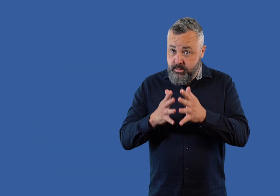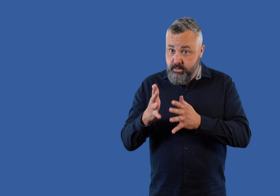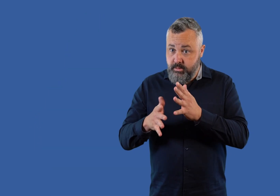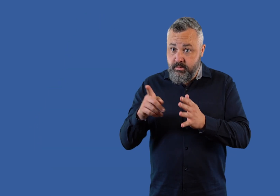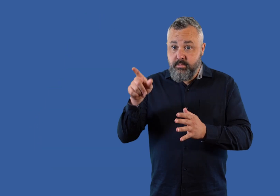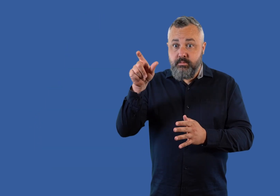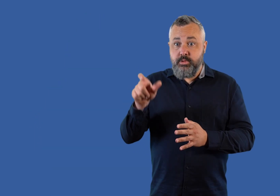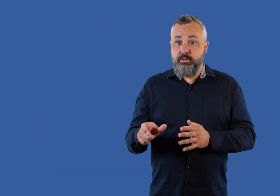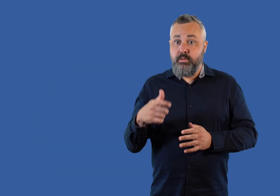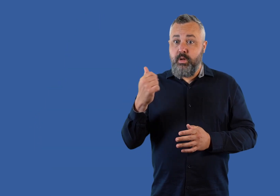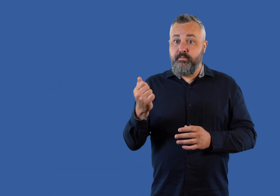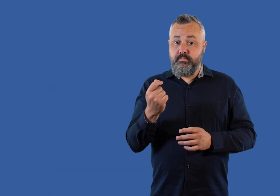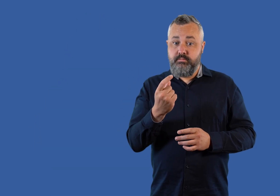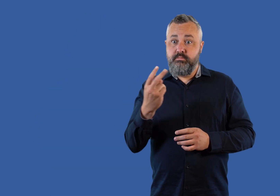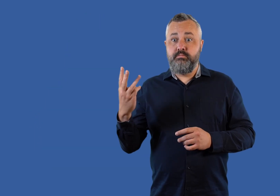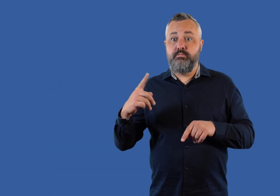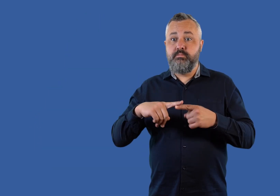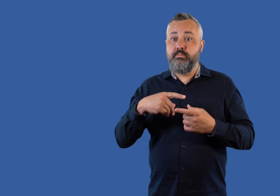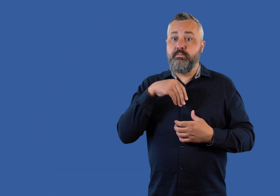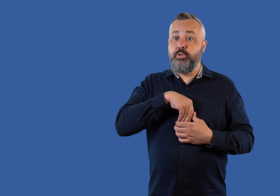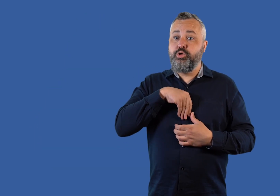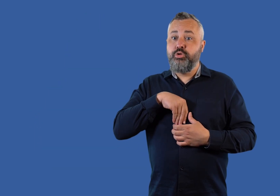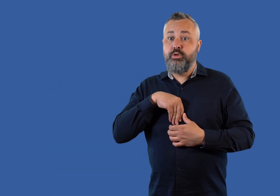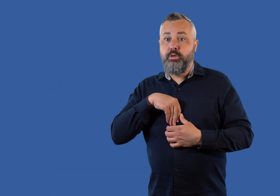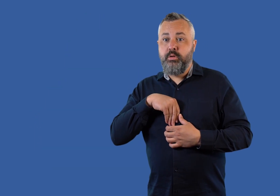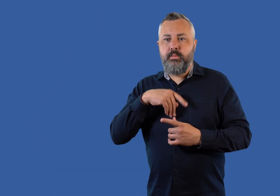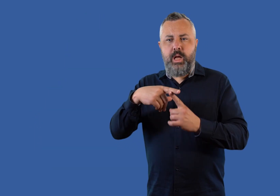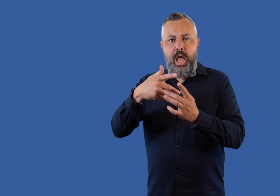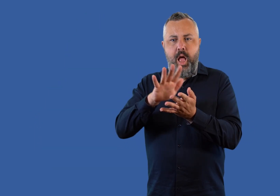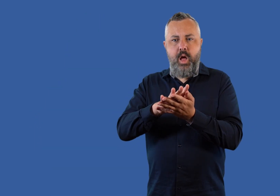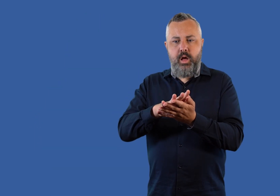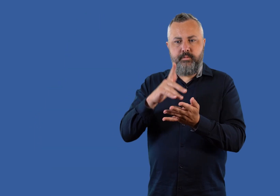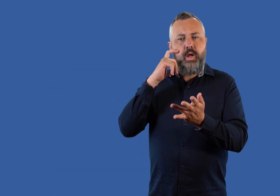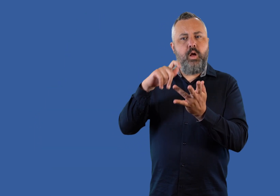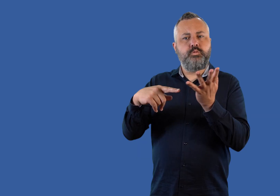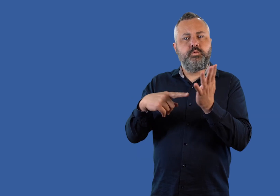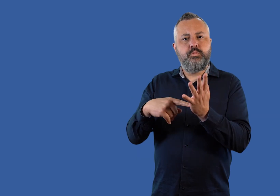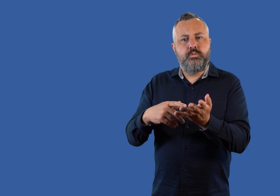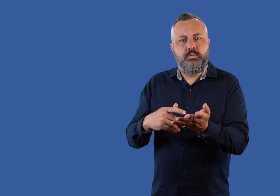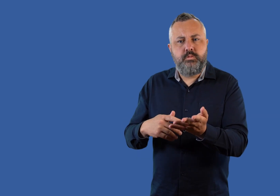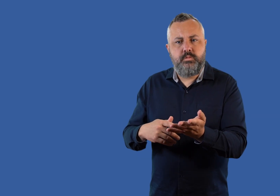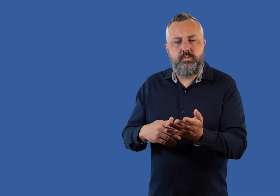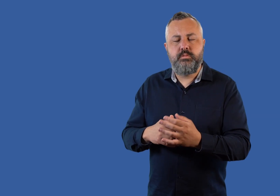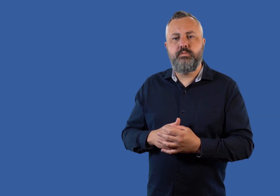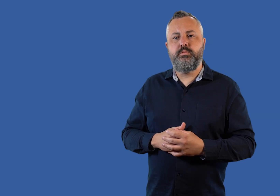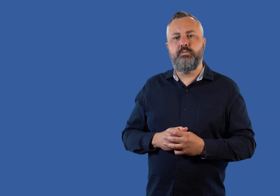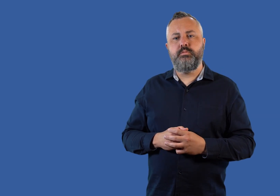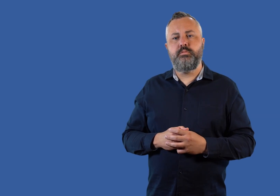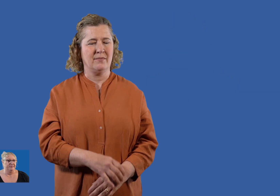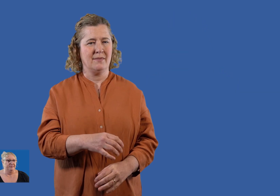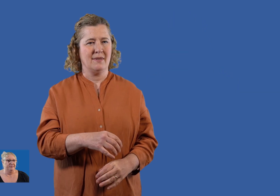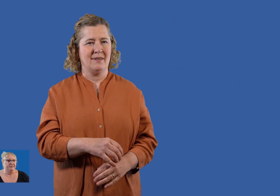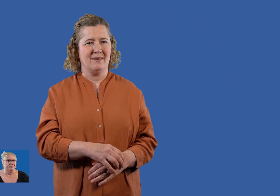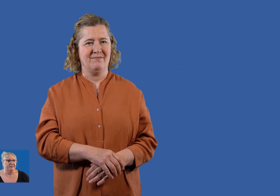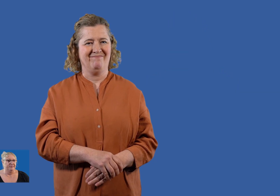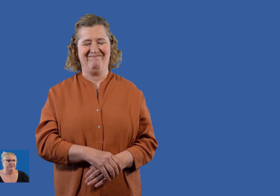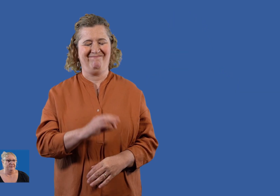So does a person have multiple personalities? And how was it discovered? No, it doesn't